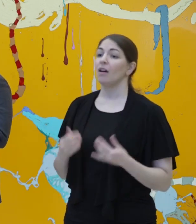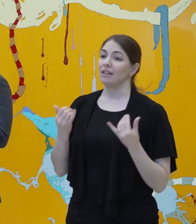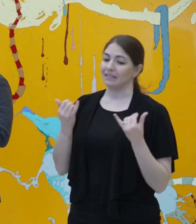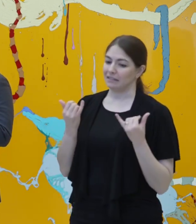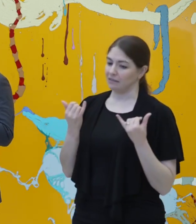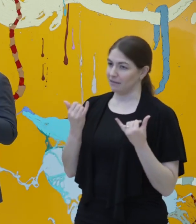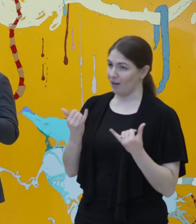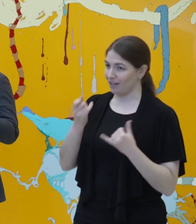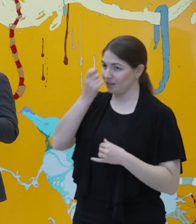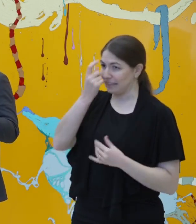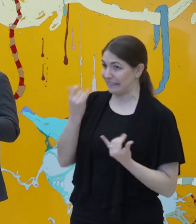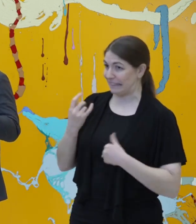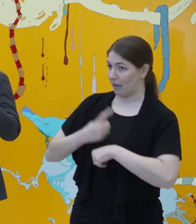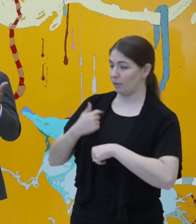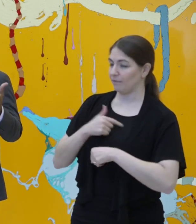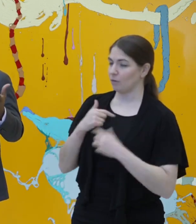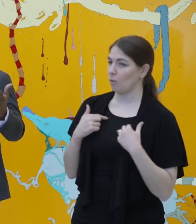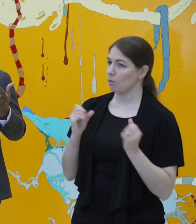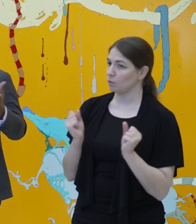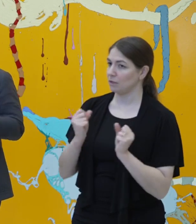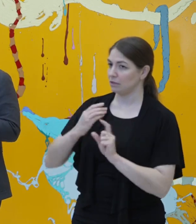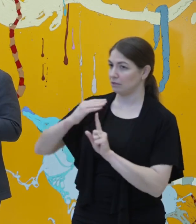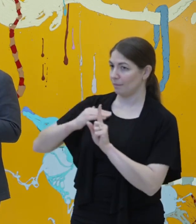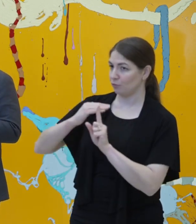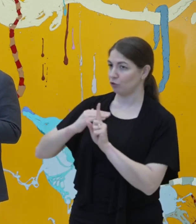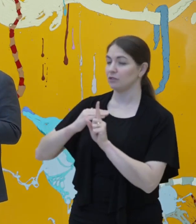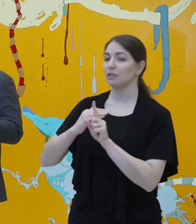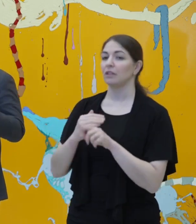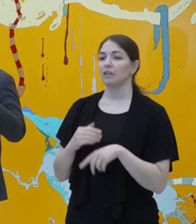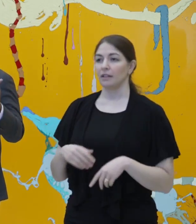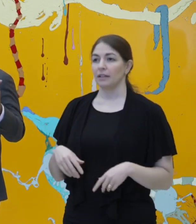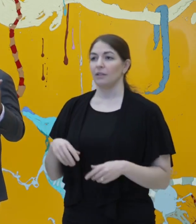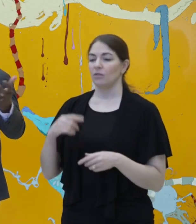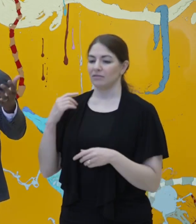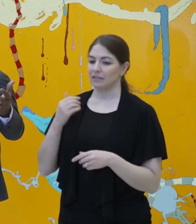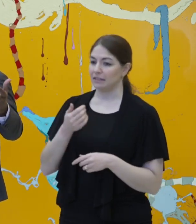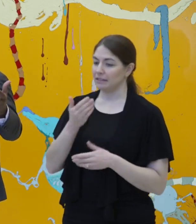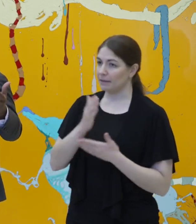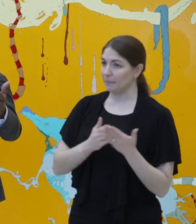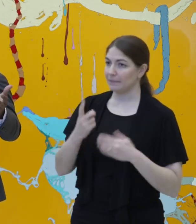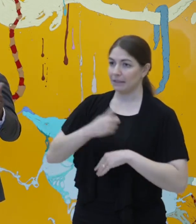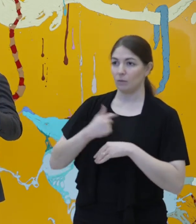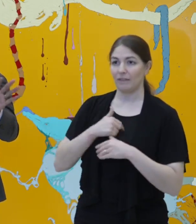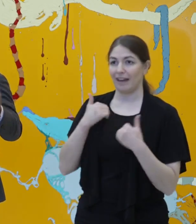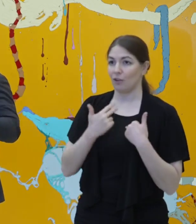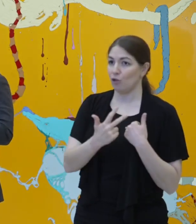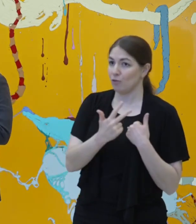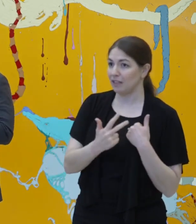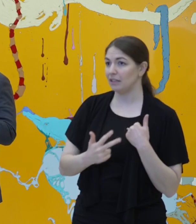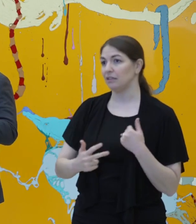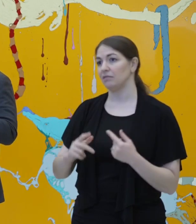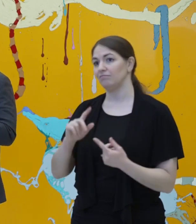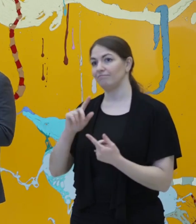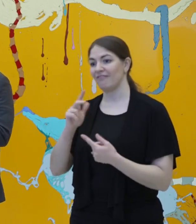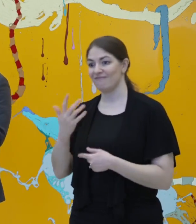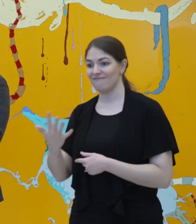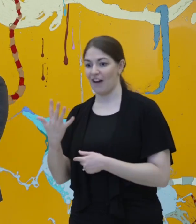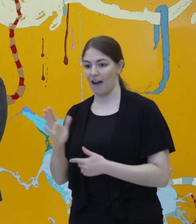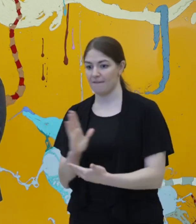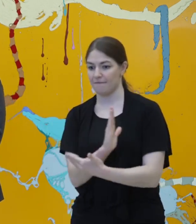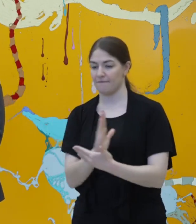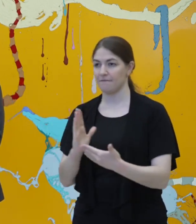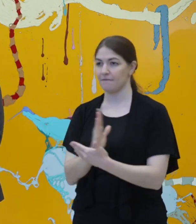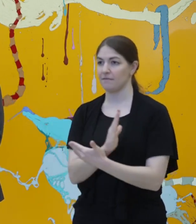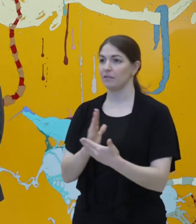cold temperatures is not uncommon. We've had days in the past where we've had 3 to 5 in a day, even without this